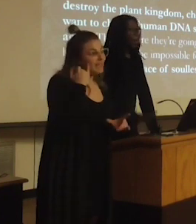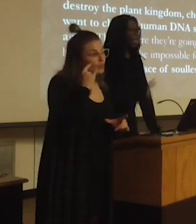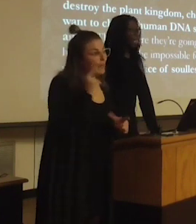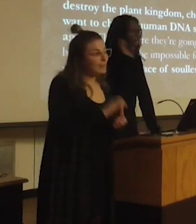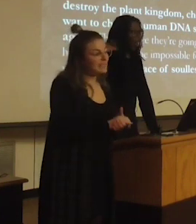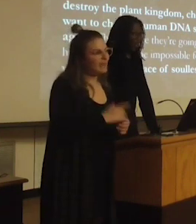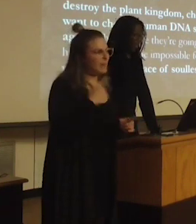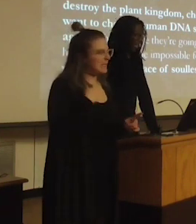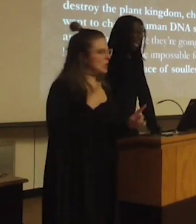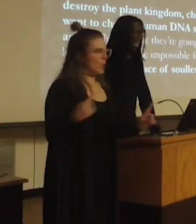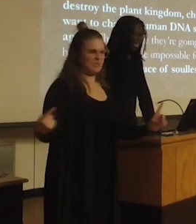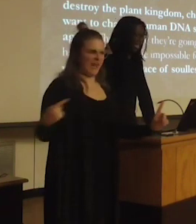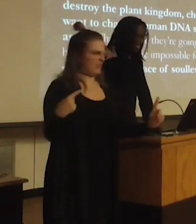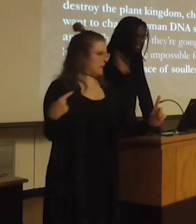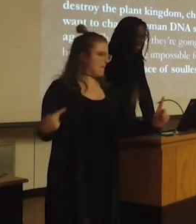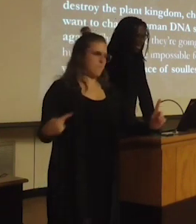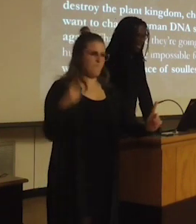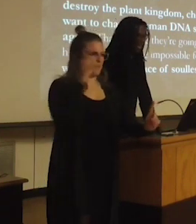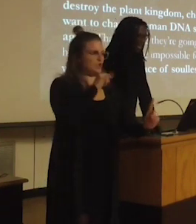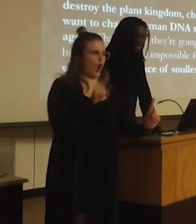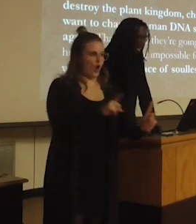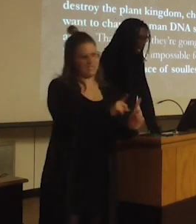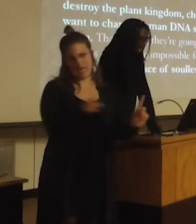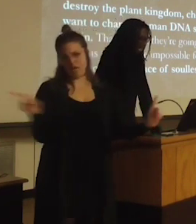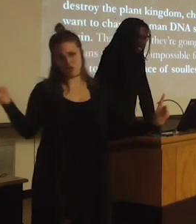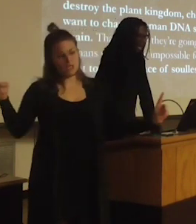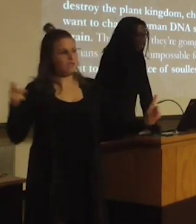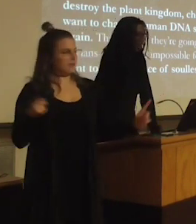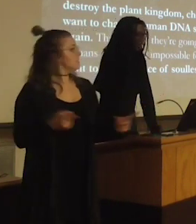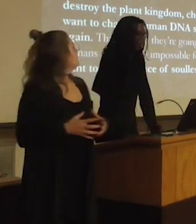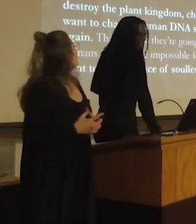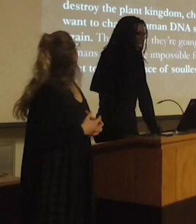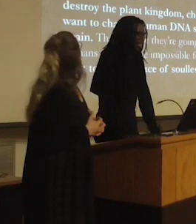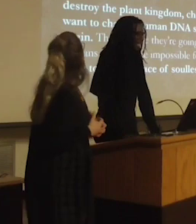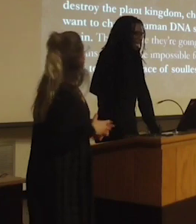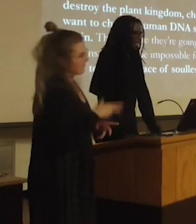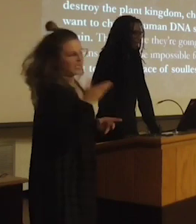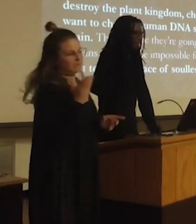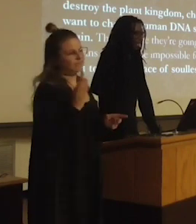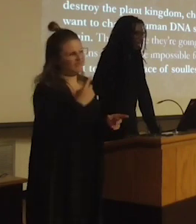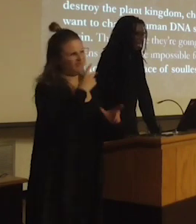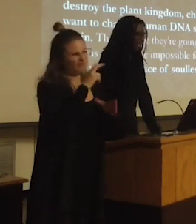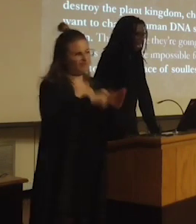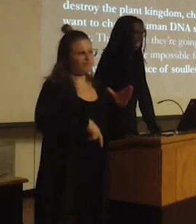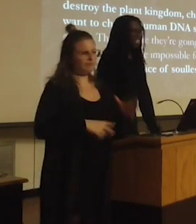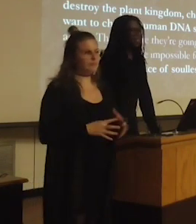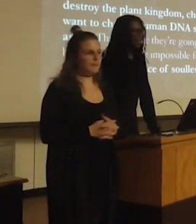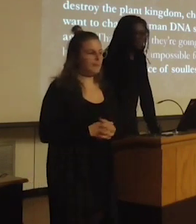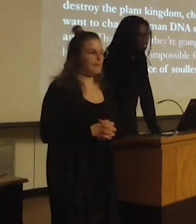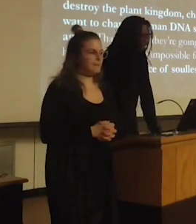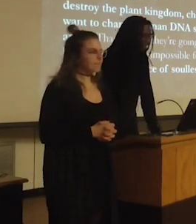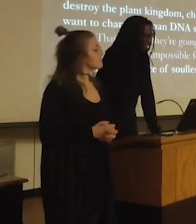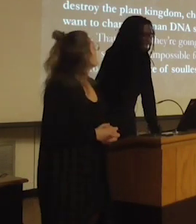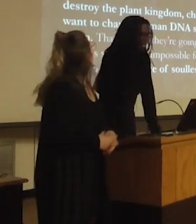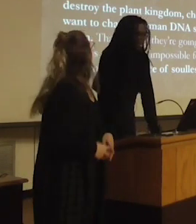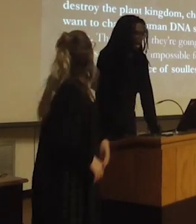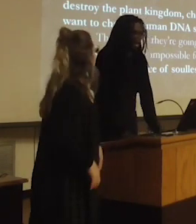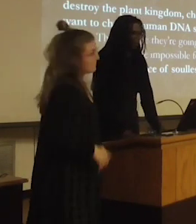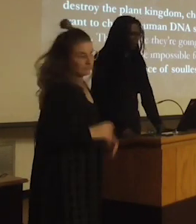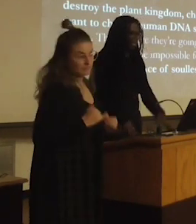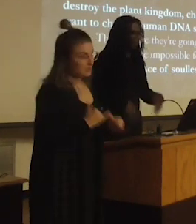this bizarre tangent. He says God is an environmentalist. He takes this very seriously, as do we, Rick